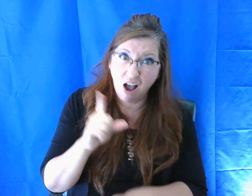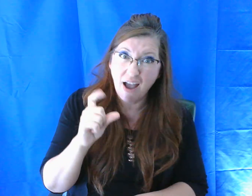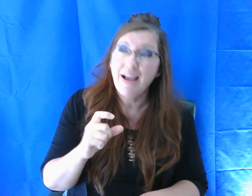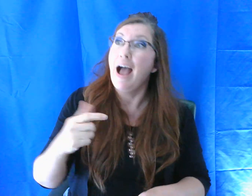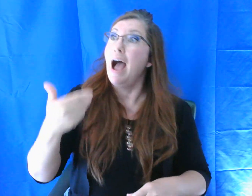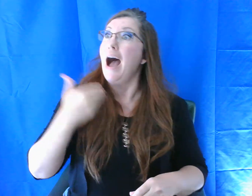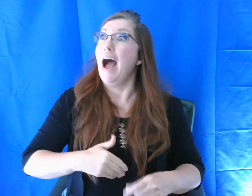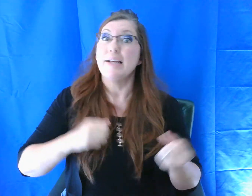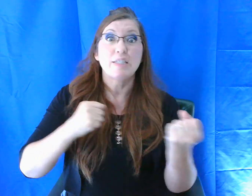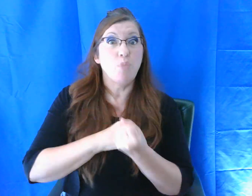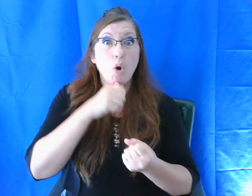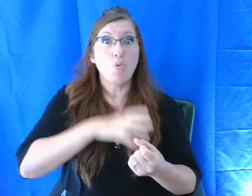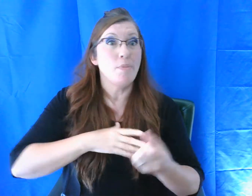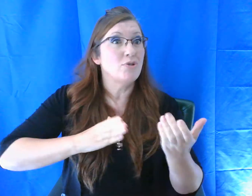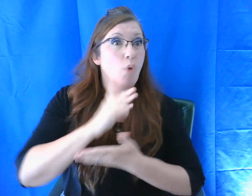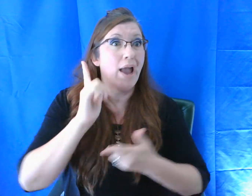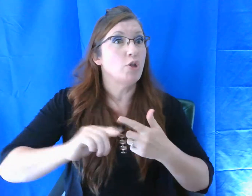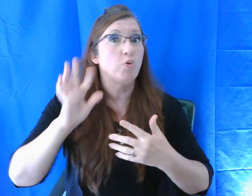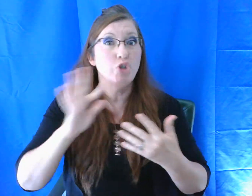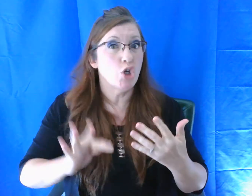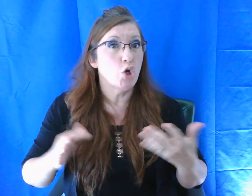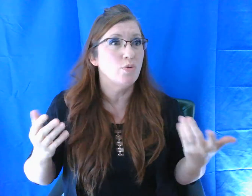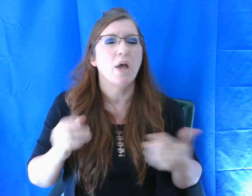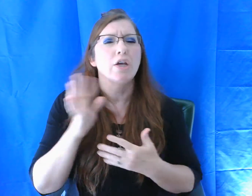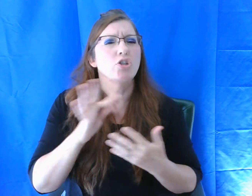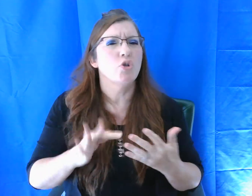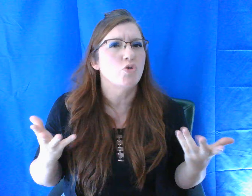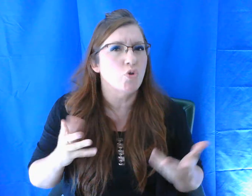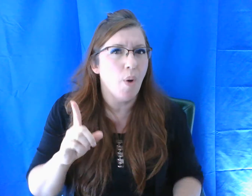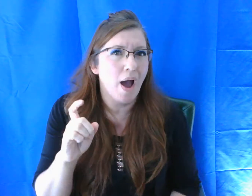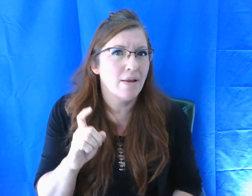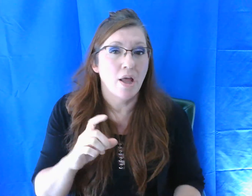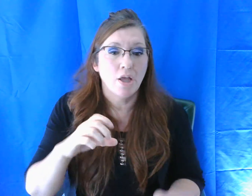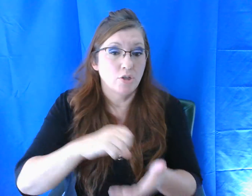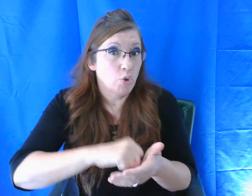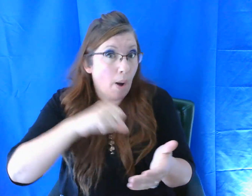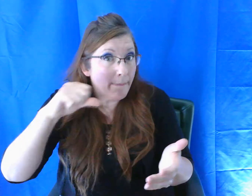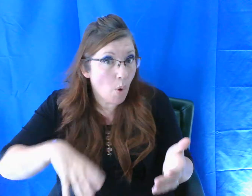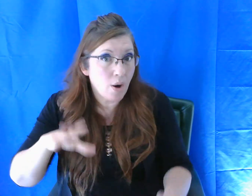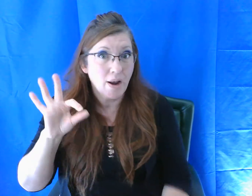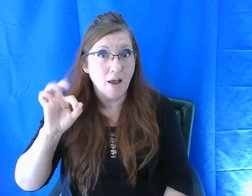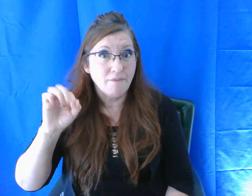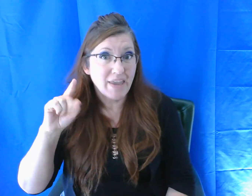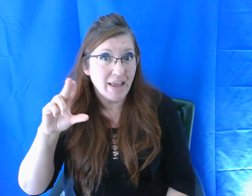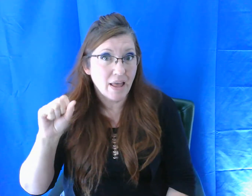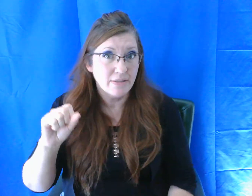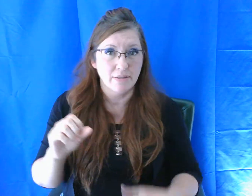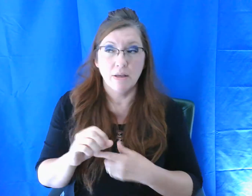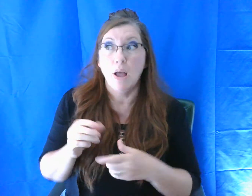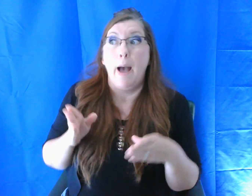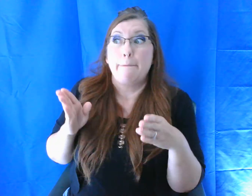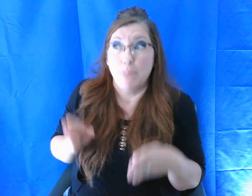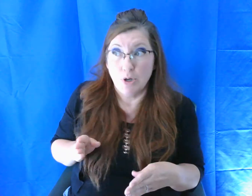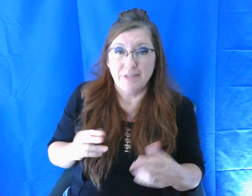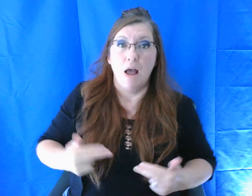a woman's right to choose. Choose to do what? To abort a fetus. A person, a human. Your mind is not going